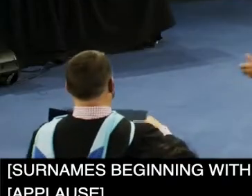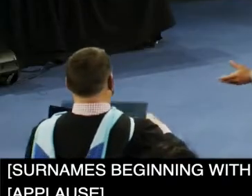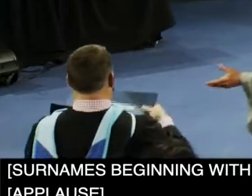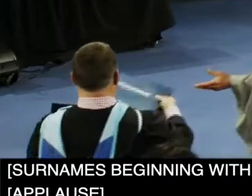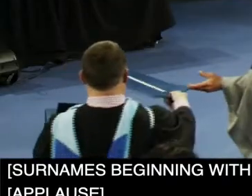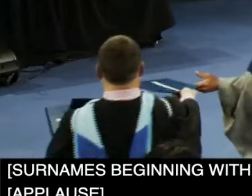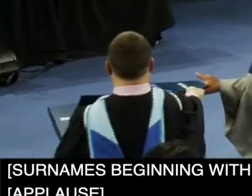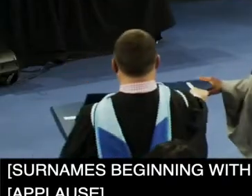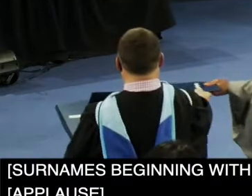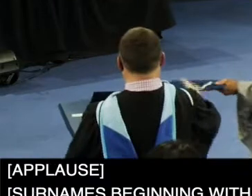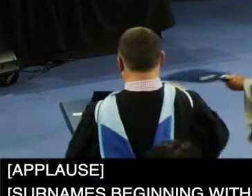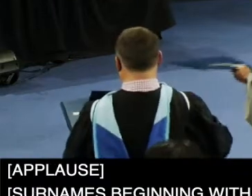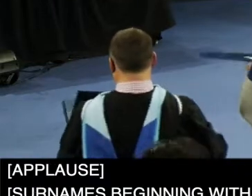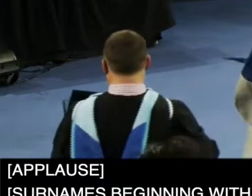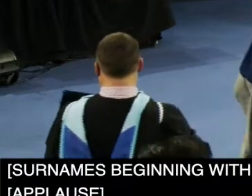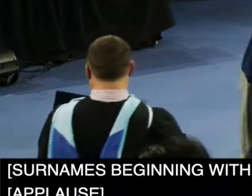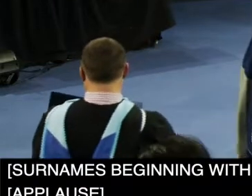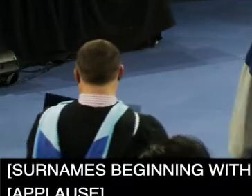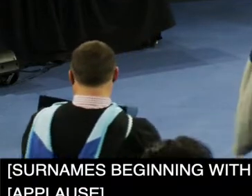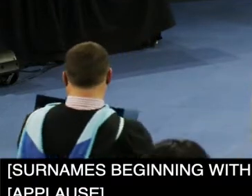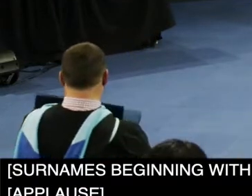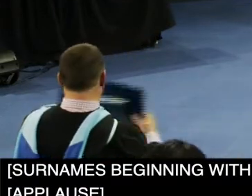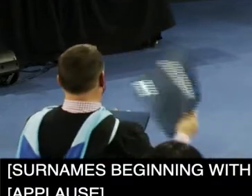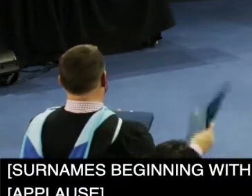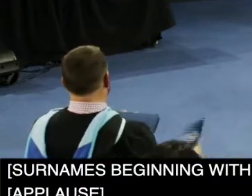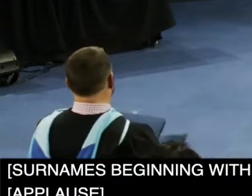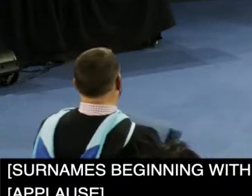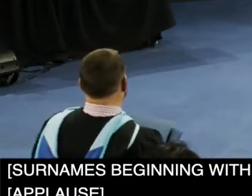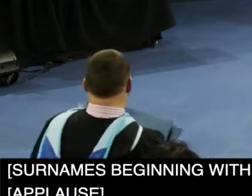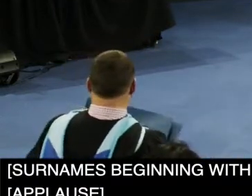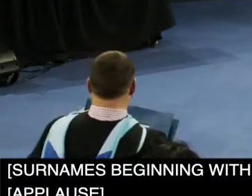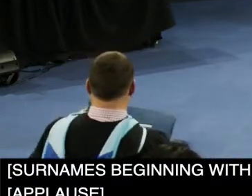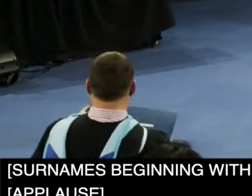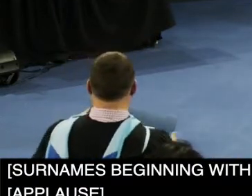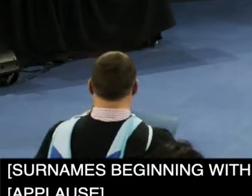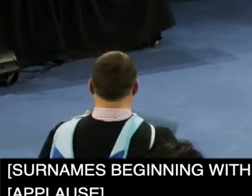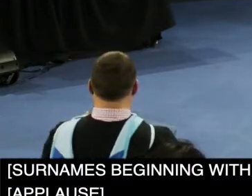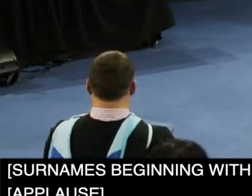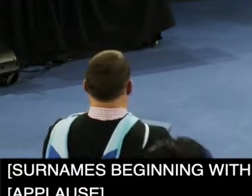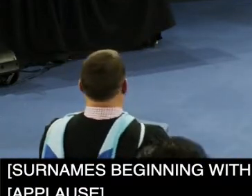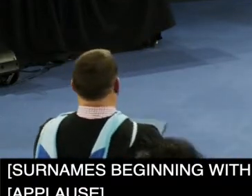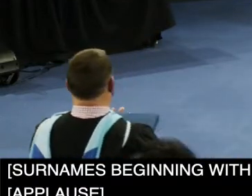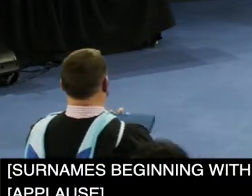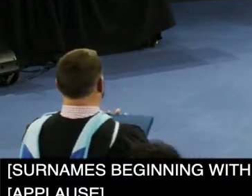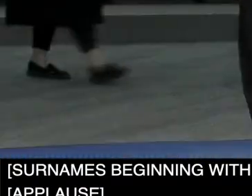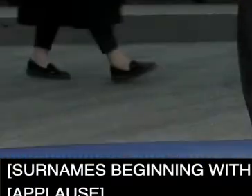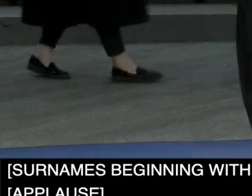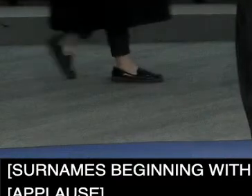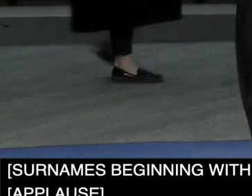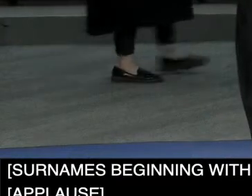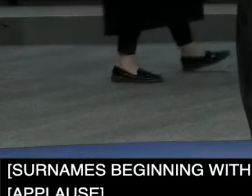Graduates, in a minute, I will have the distinct honor of presenting you your hard-earned